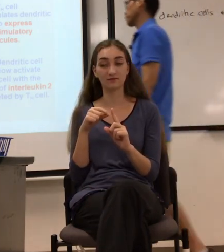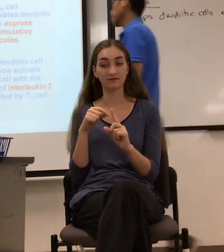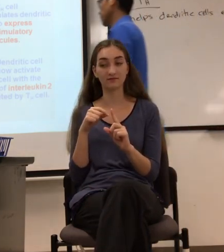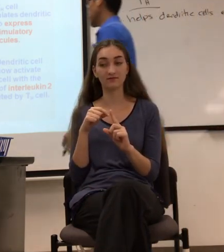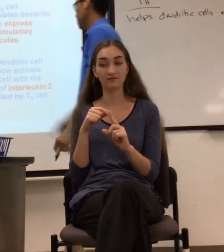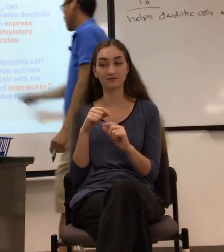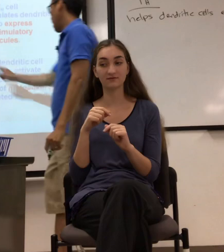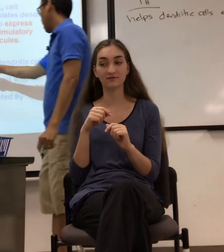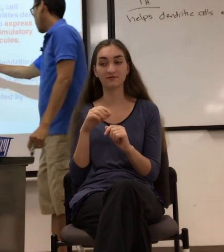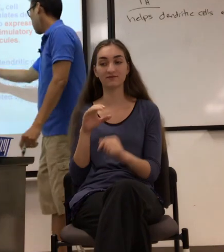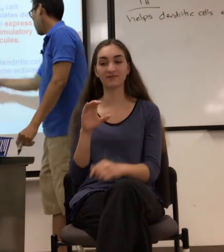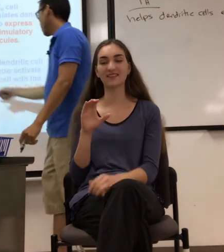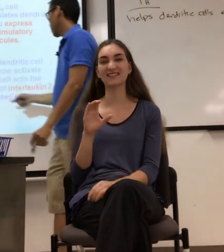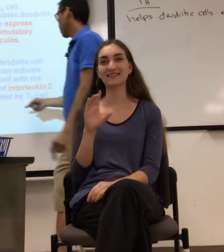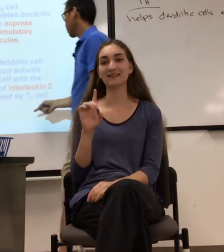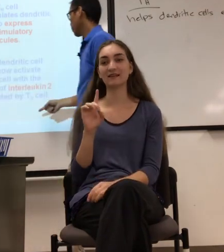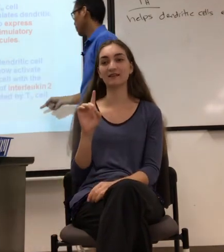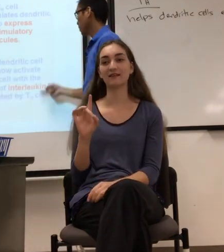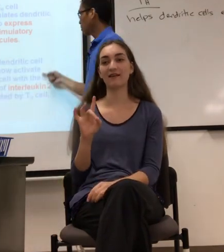the